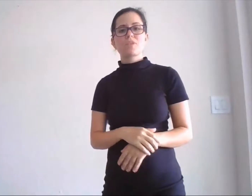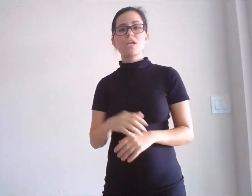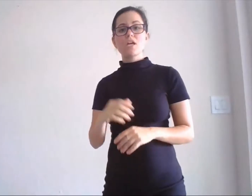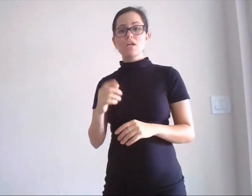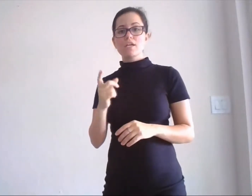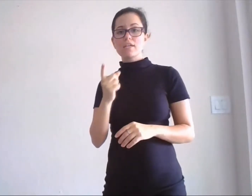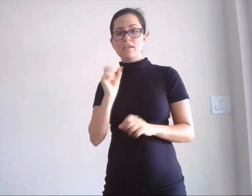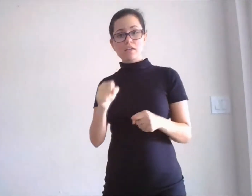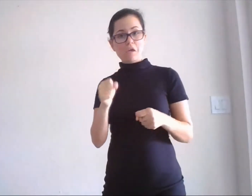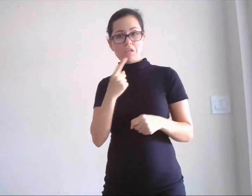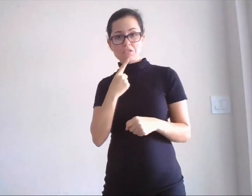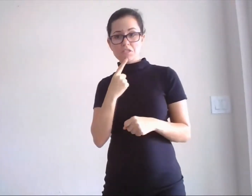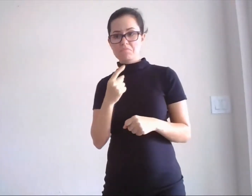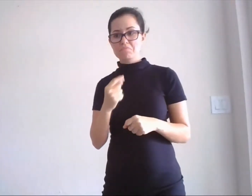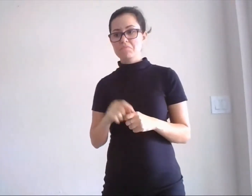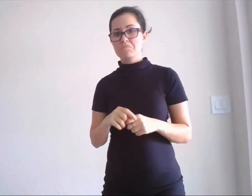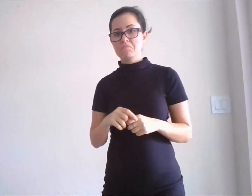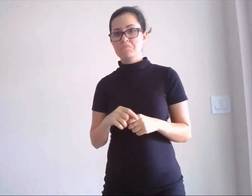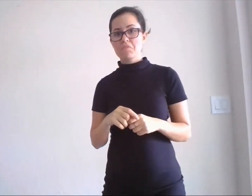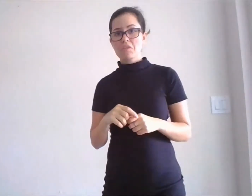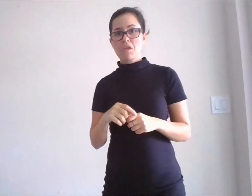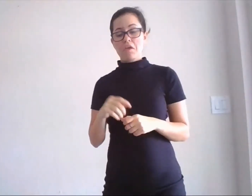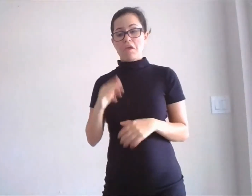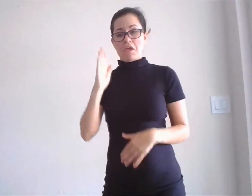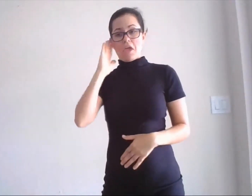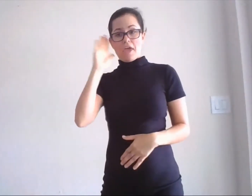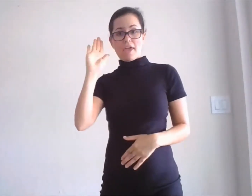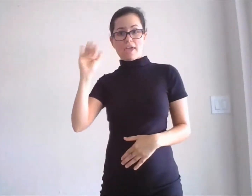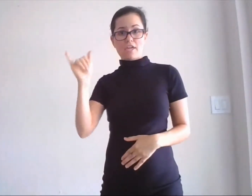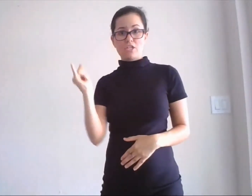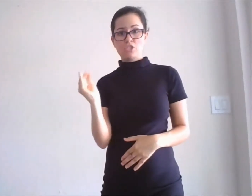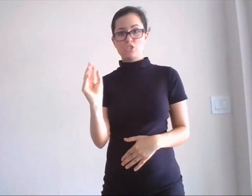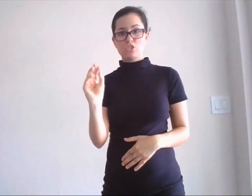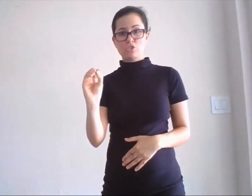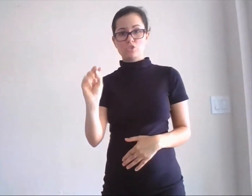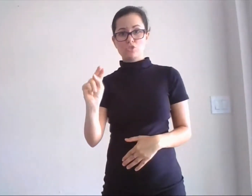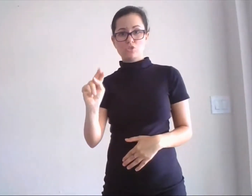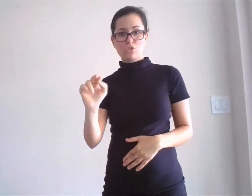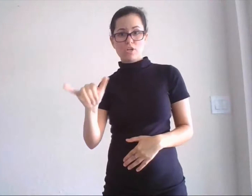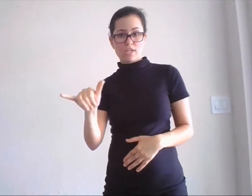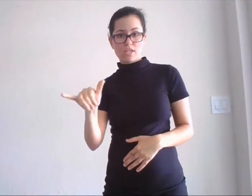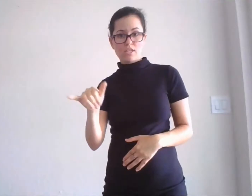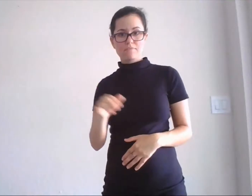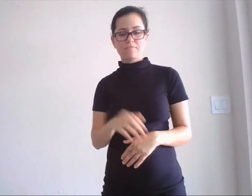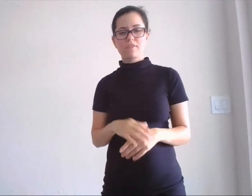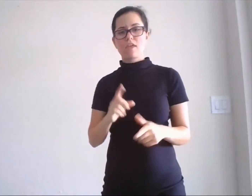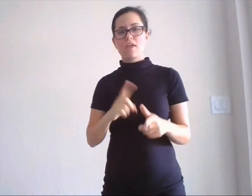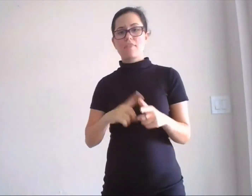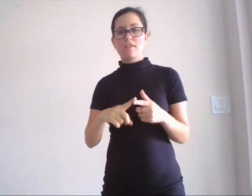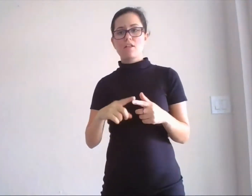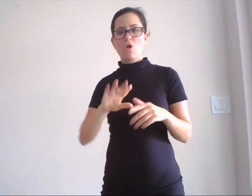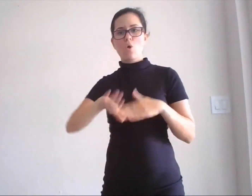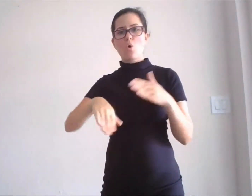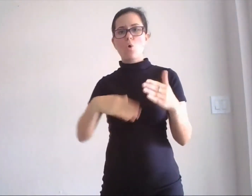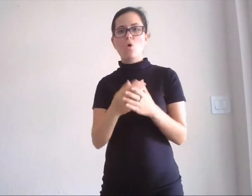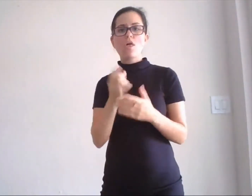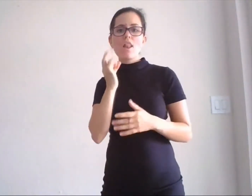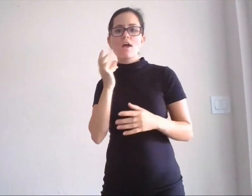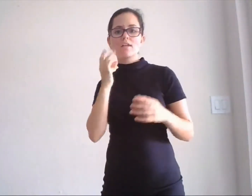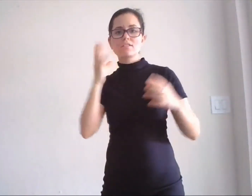Johnny. And at that point, all the lights will go out. All the lamps that have the multicolor bulbs in them,